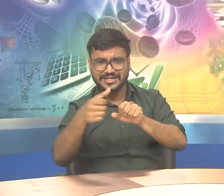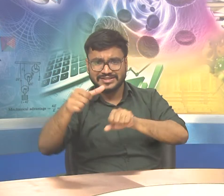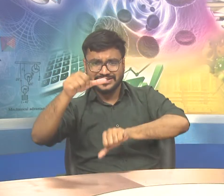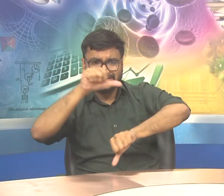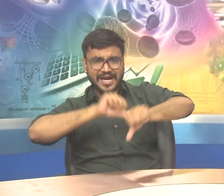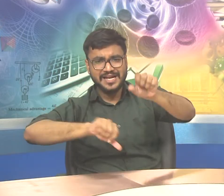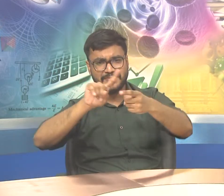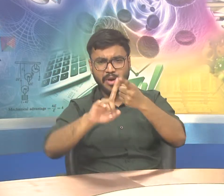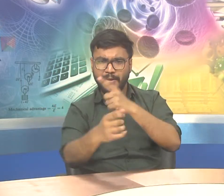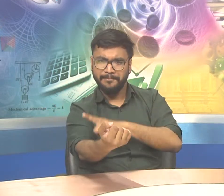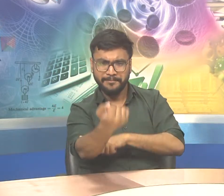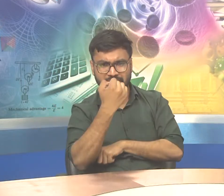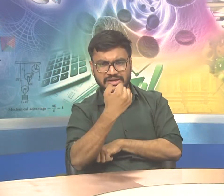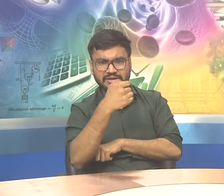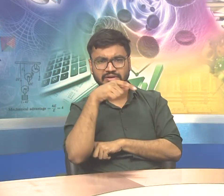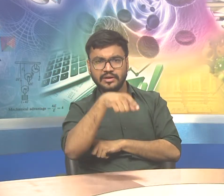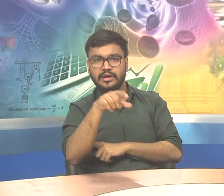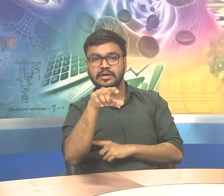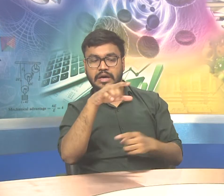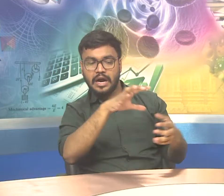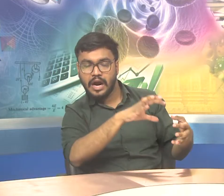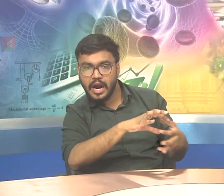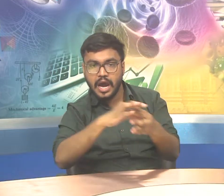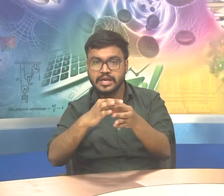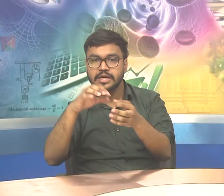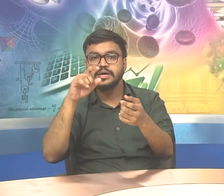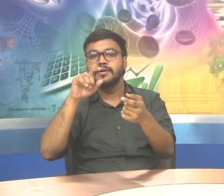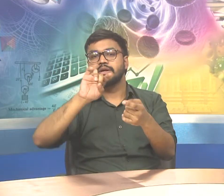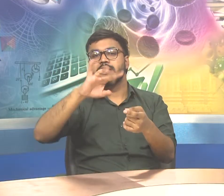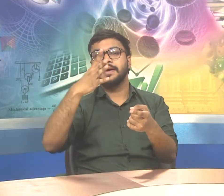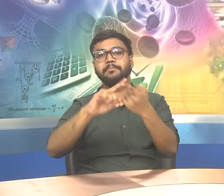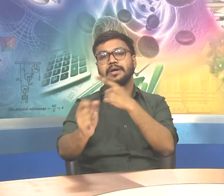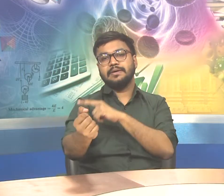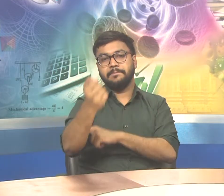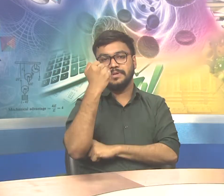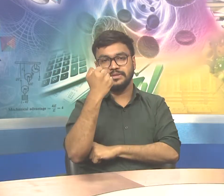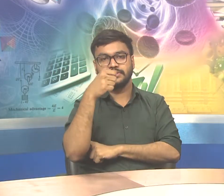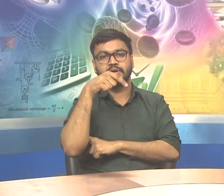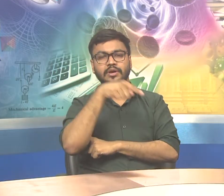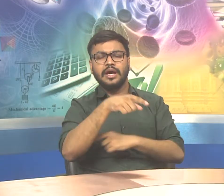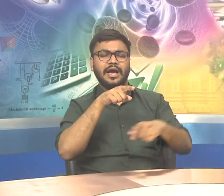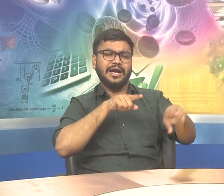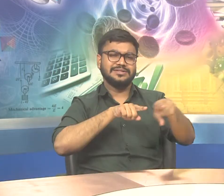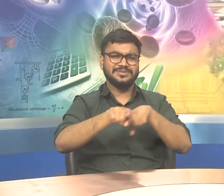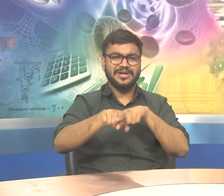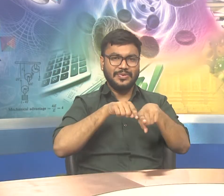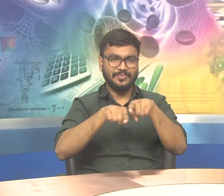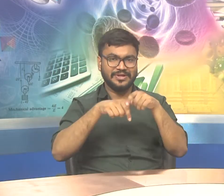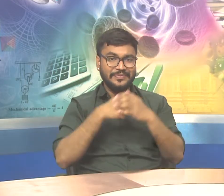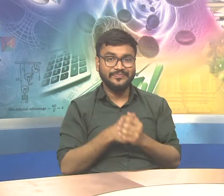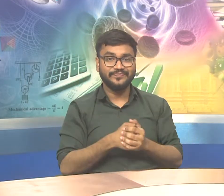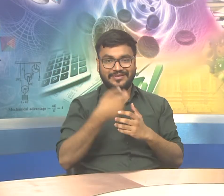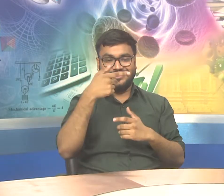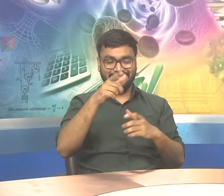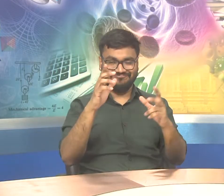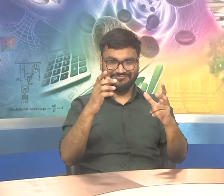Example 3. An electric cell changes chemical energy into electrical